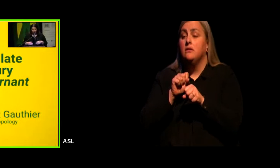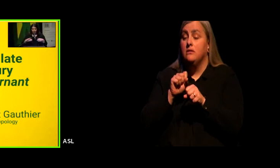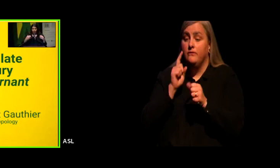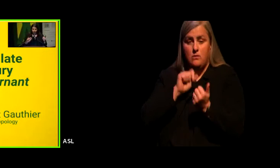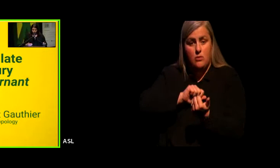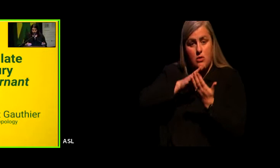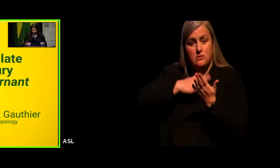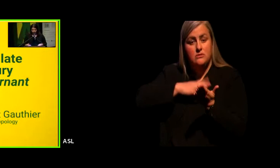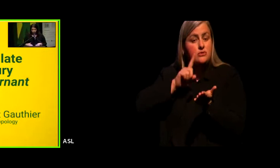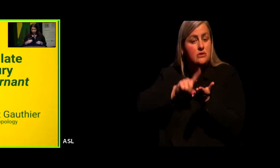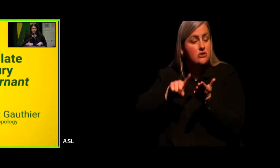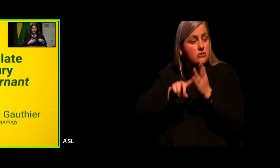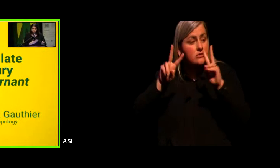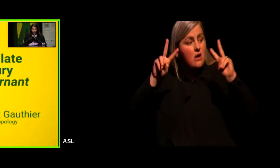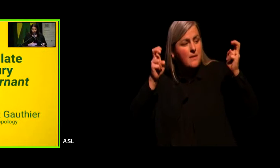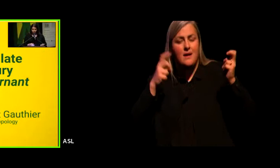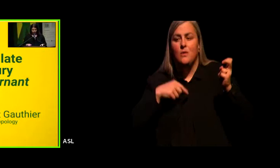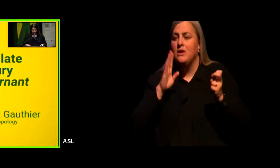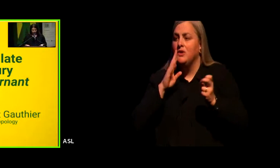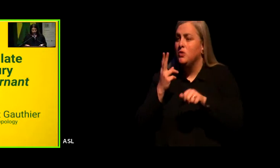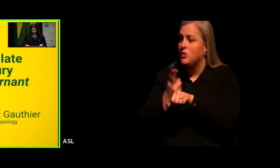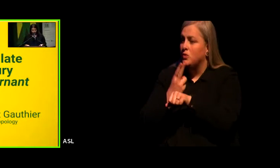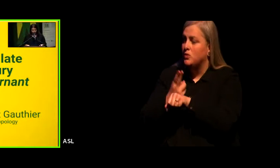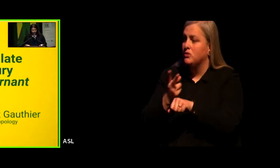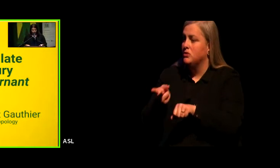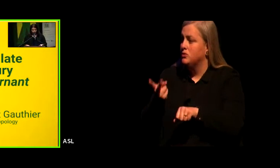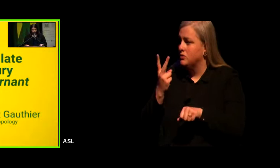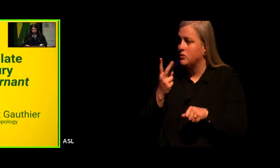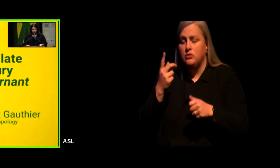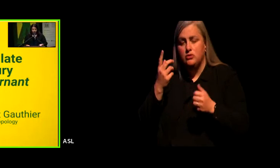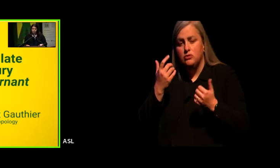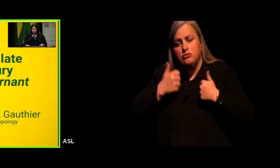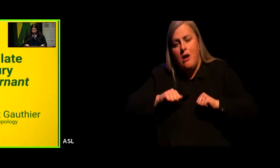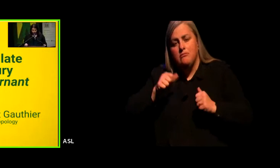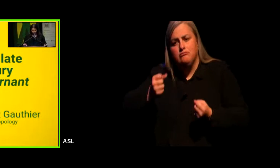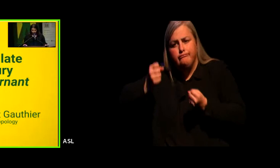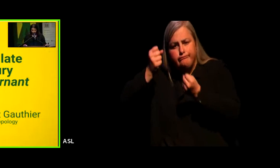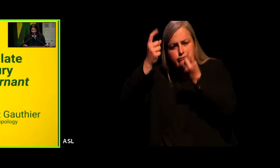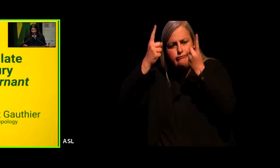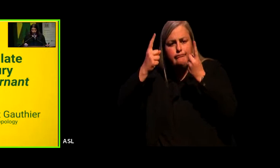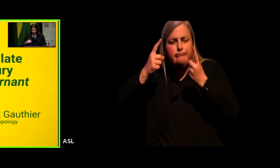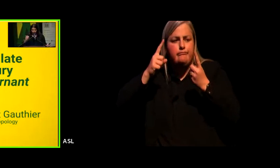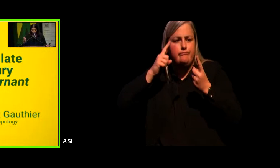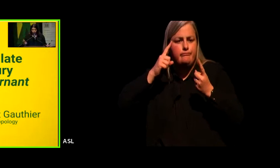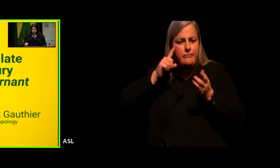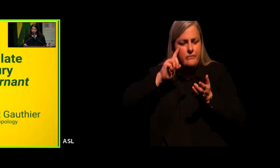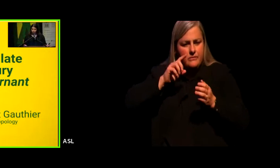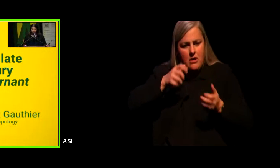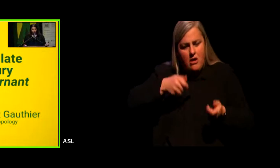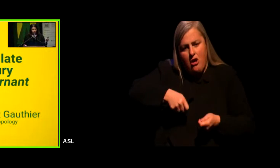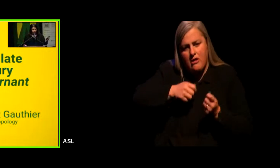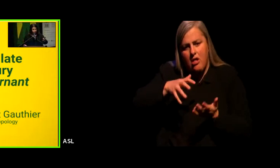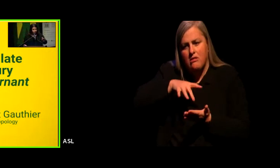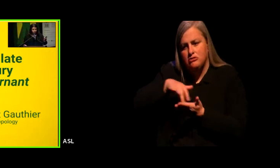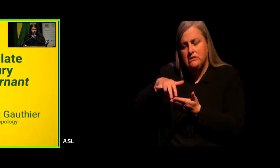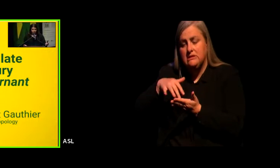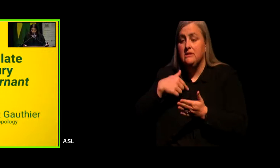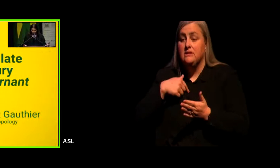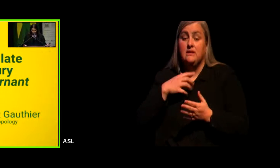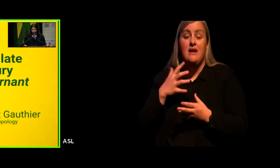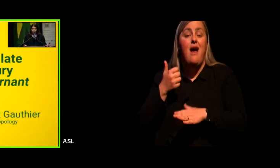and then I'll be using to understand archaeological data. My research fits within a larger project called IPIA, which